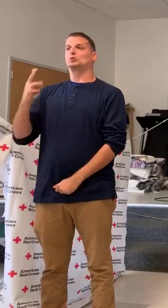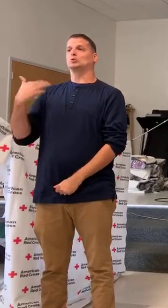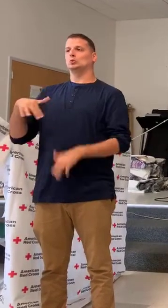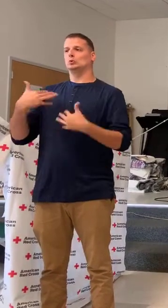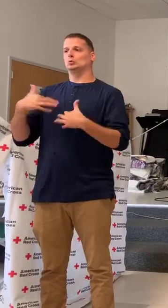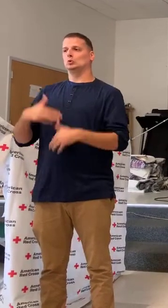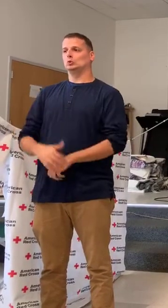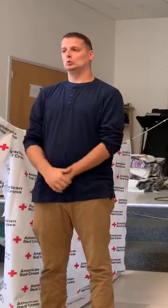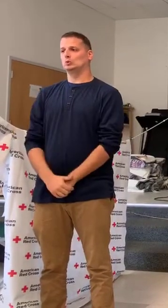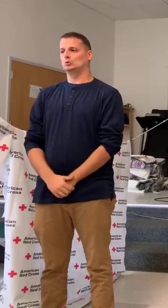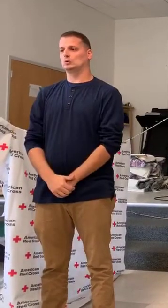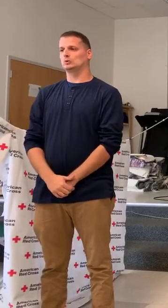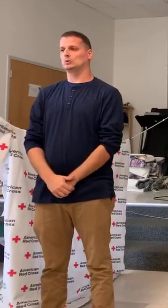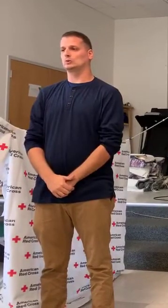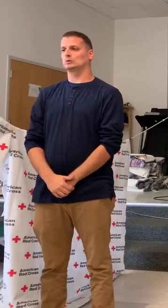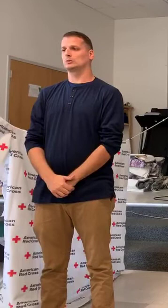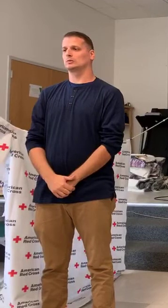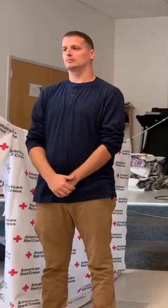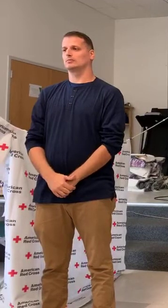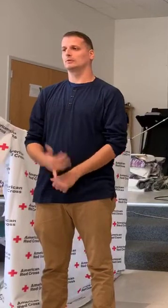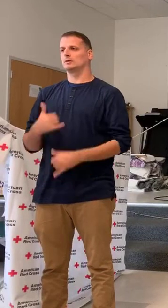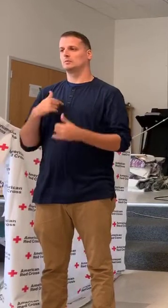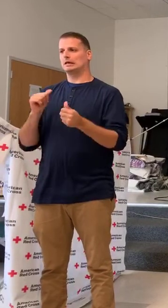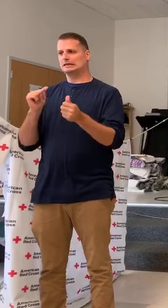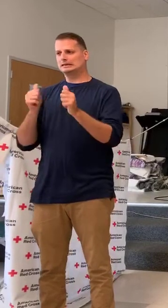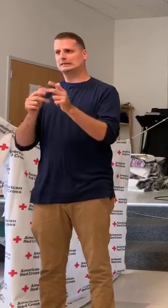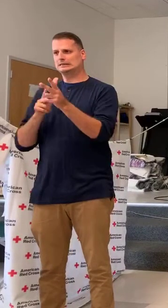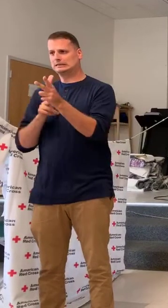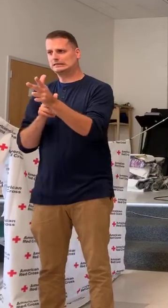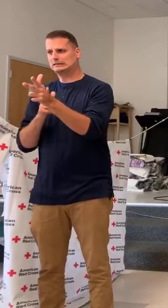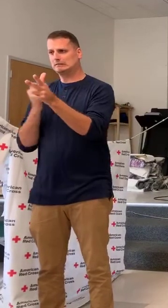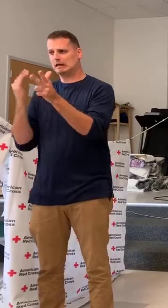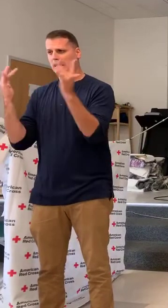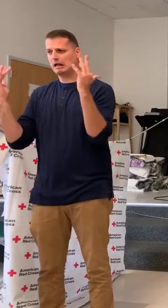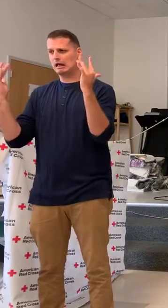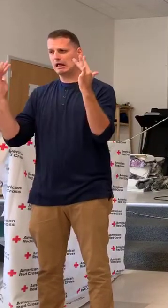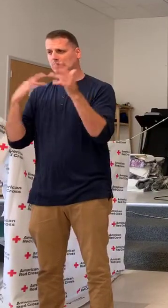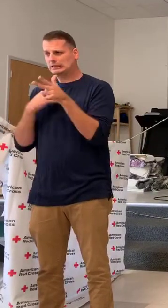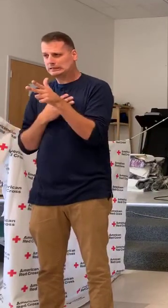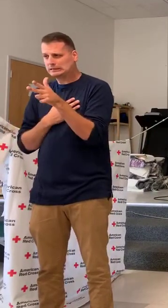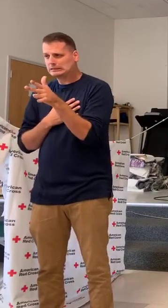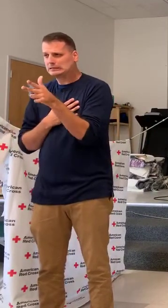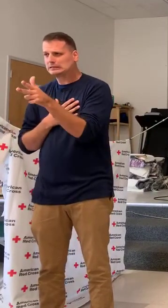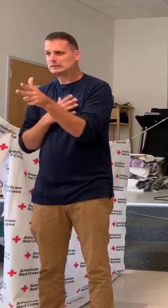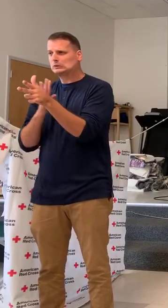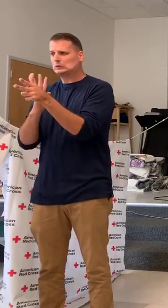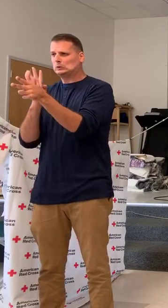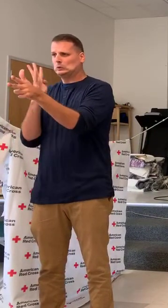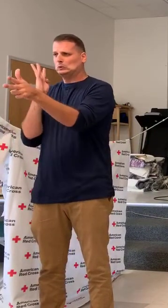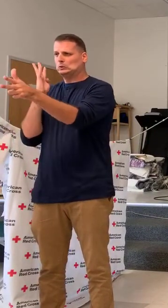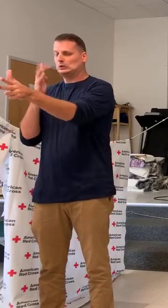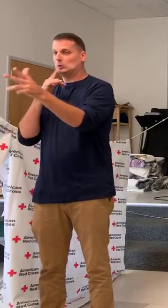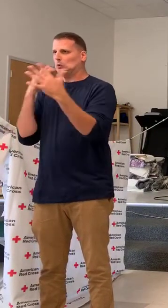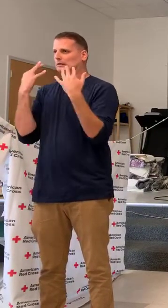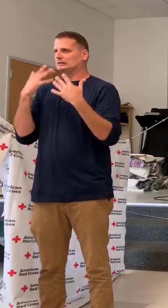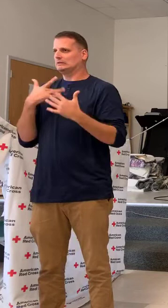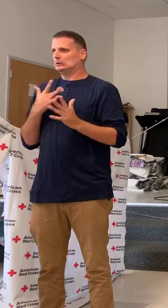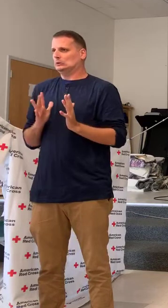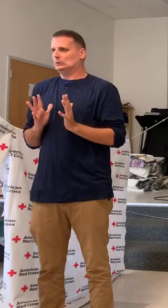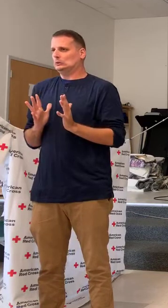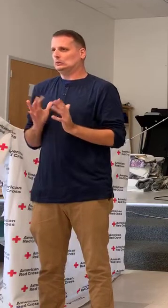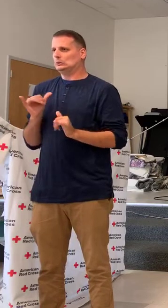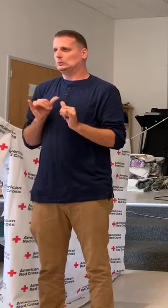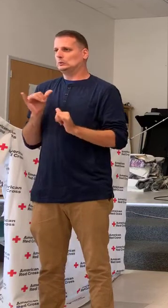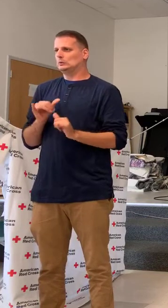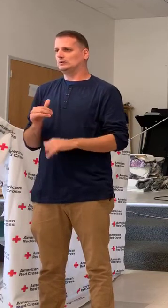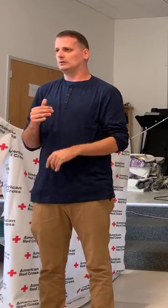Trying to turn around traffic and fires on both sides was insane. We had tankers that were